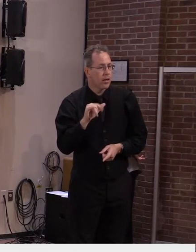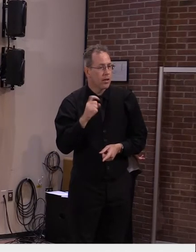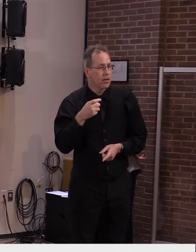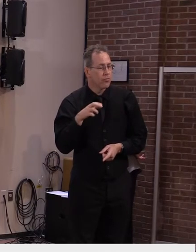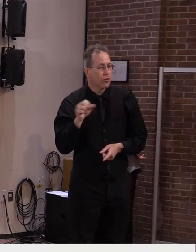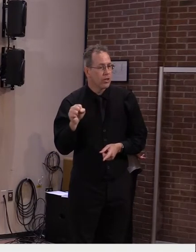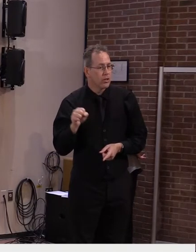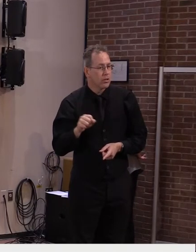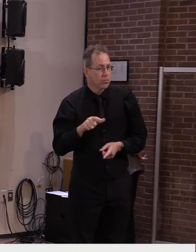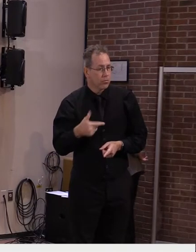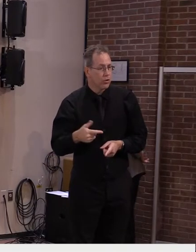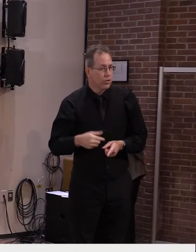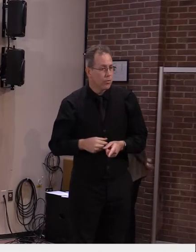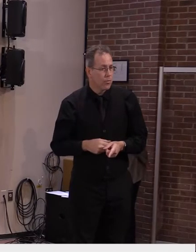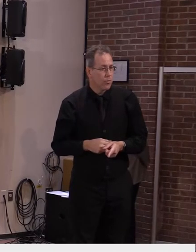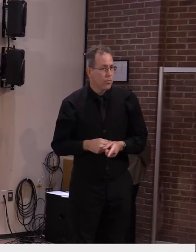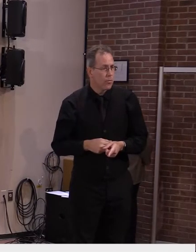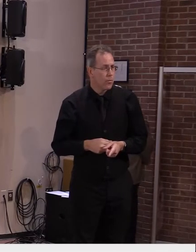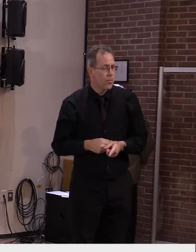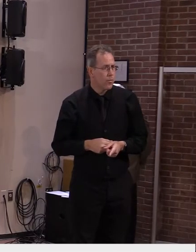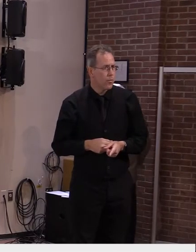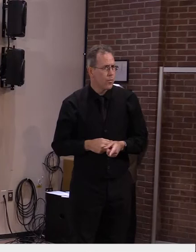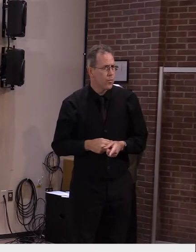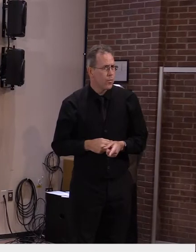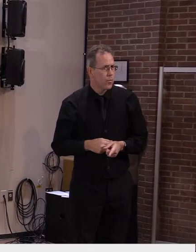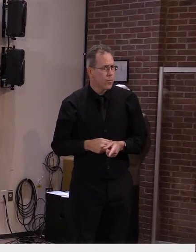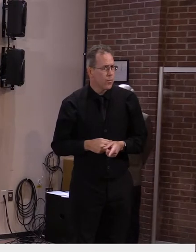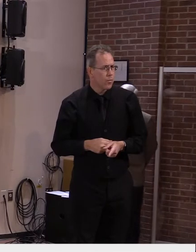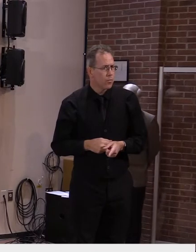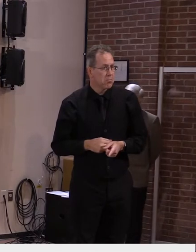Chris, Newport Daily Express.